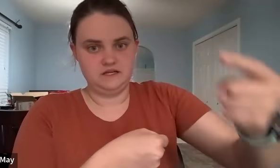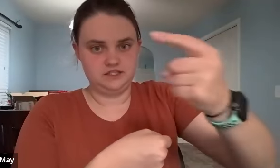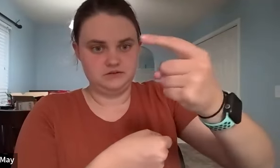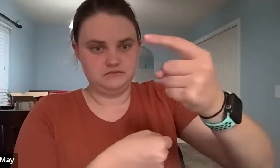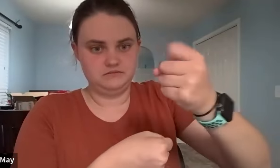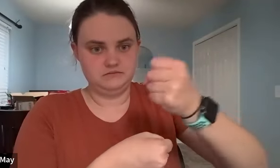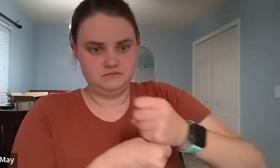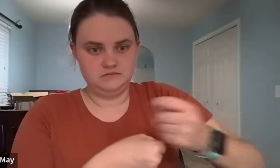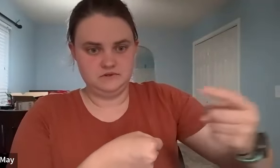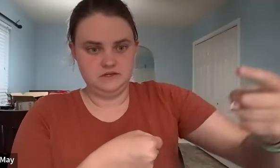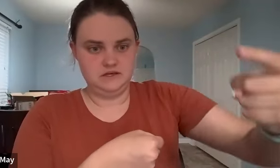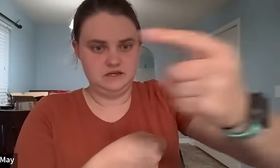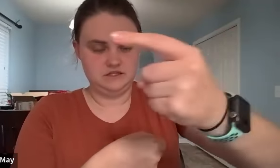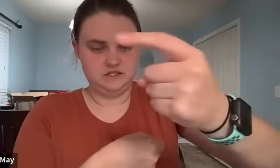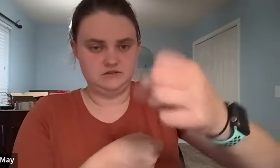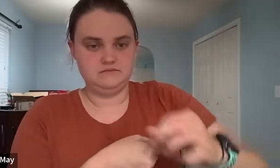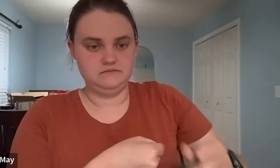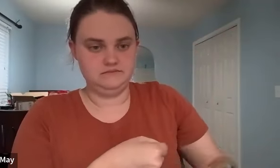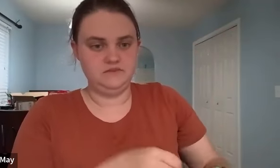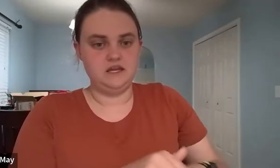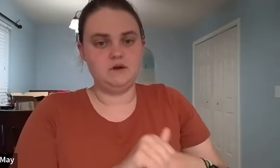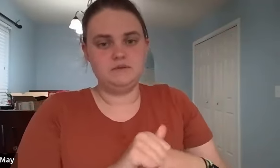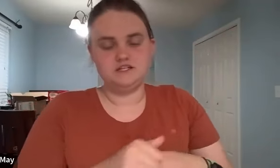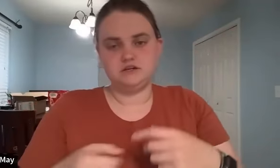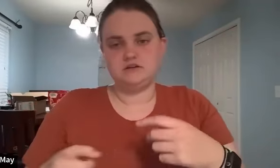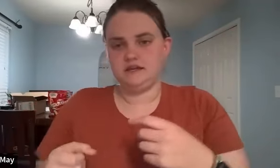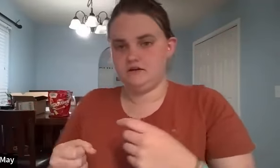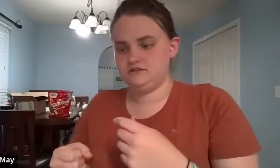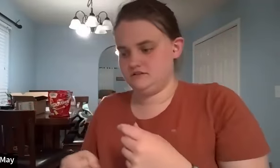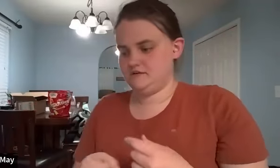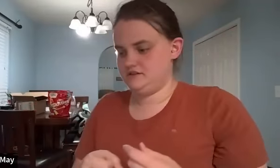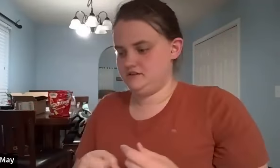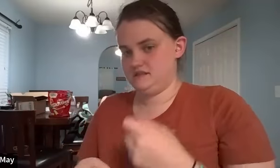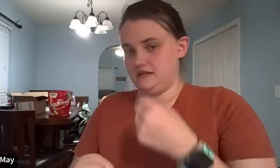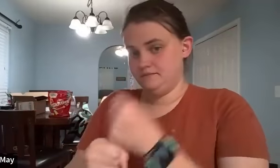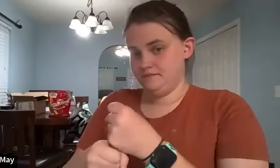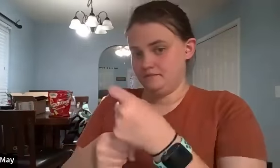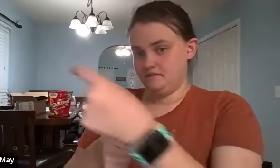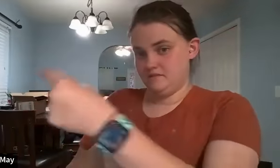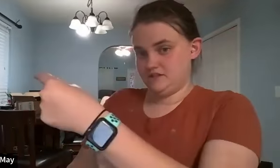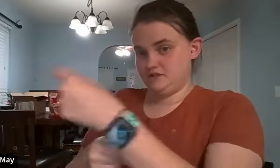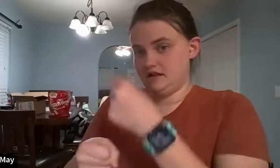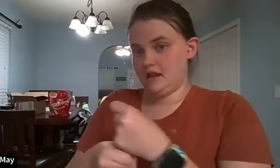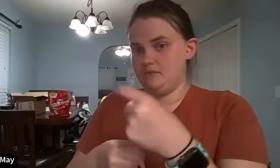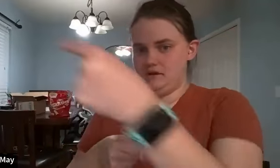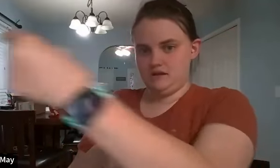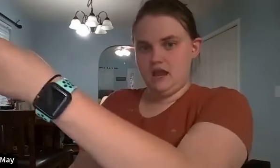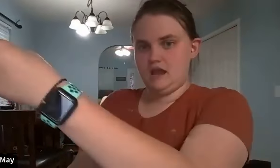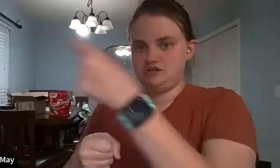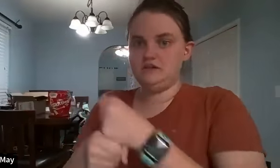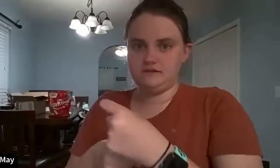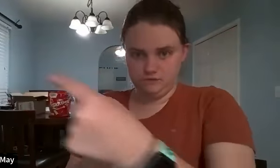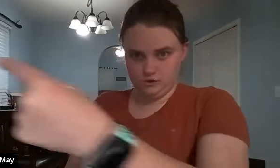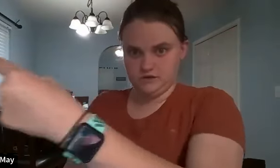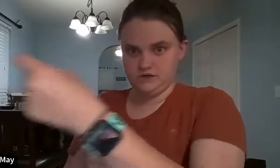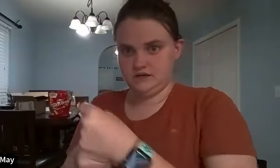next year. Next year. And you want to make sure, like, here, I'll turn sideways so you can see it. Next year. Like, I'm going like actually like forward